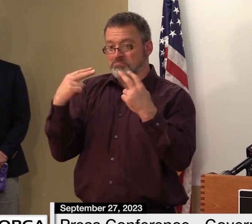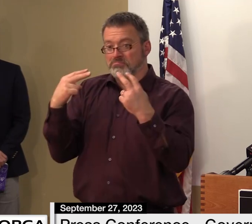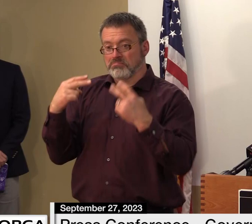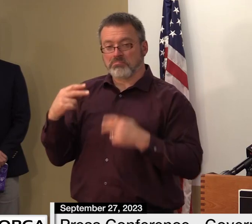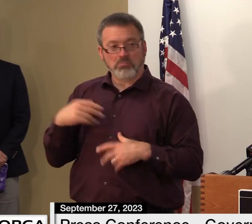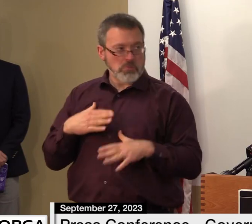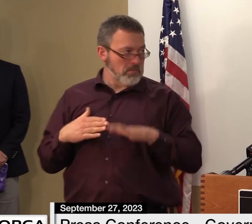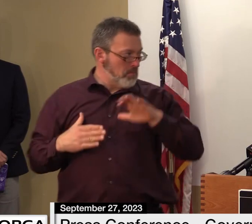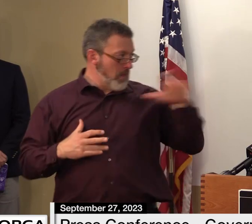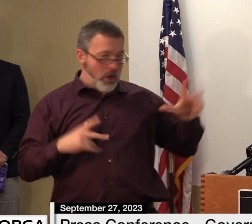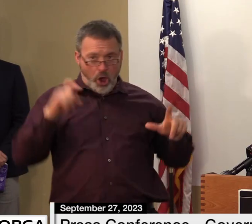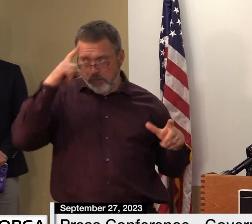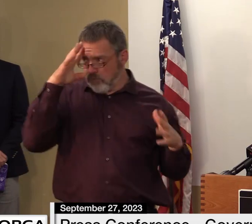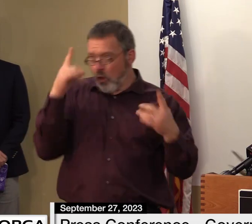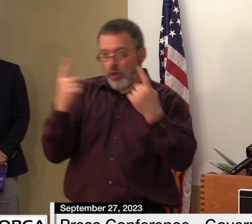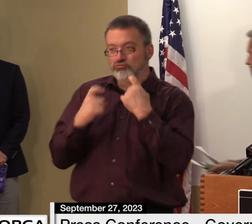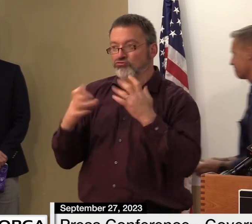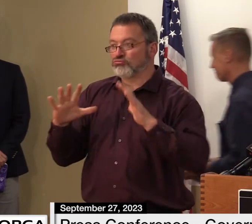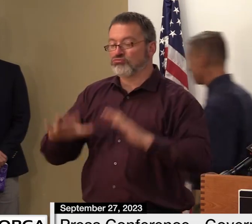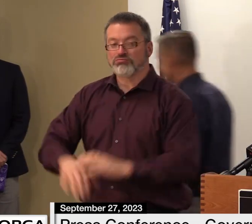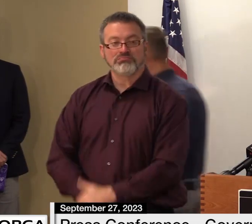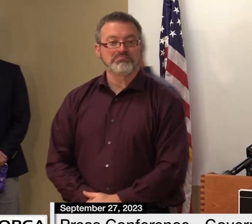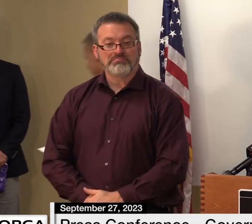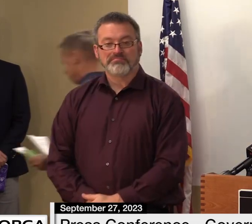the governor. Thank you, sir.